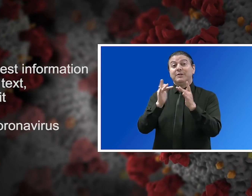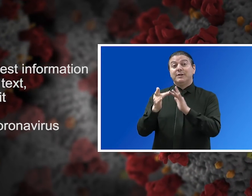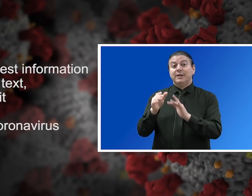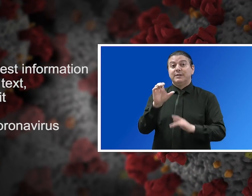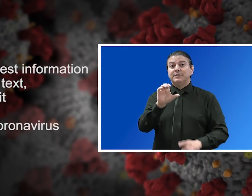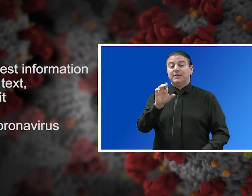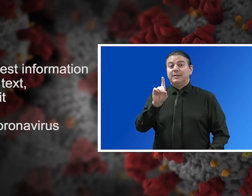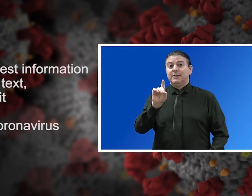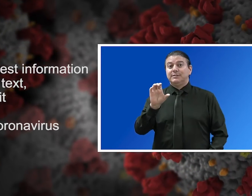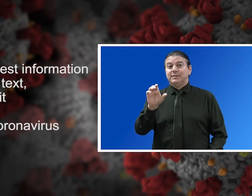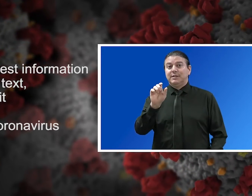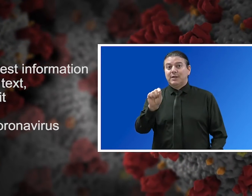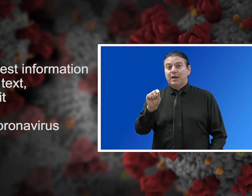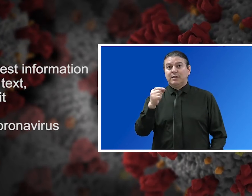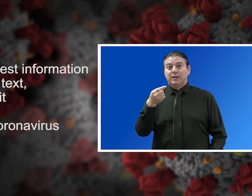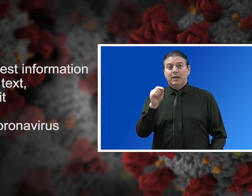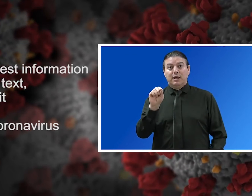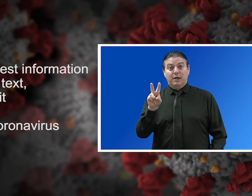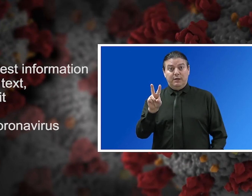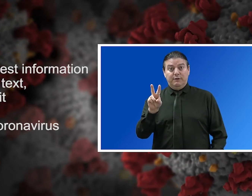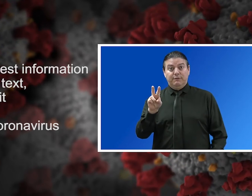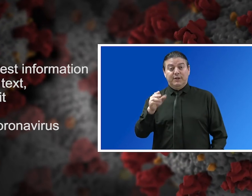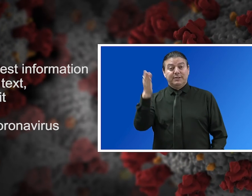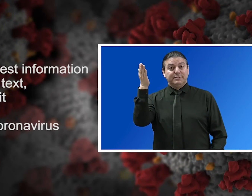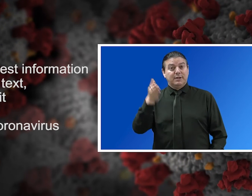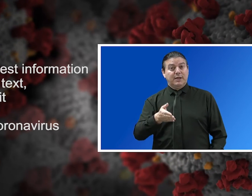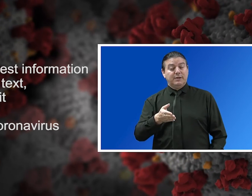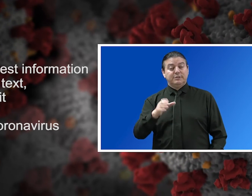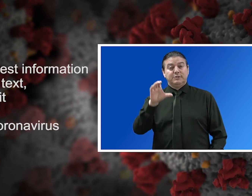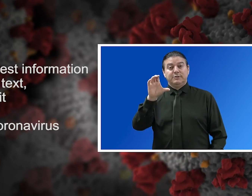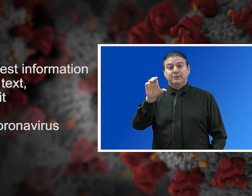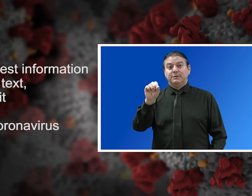cdc.gov/coronavirus.